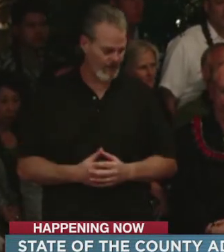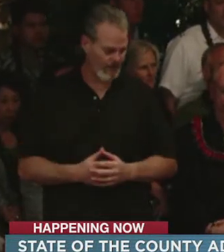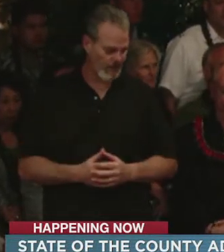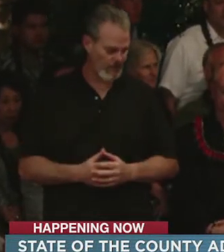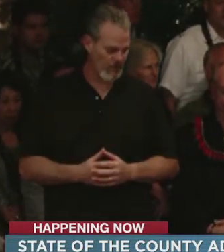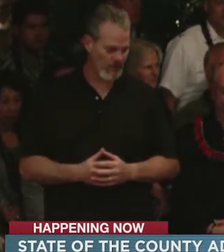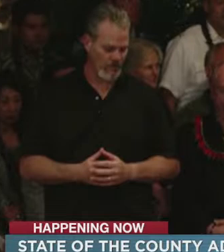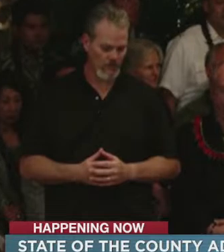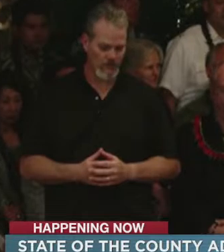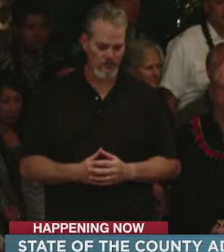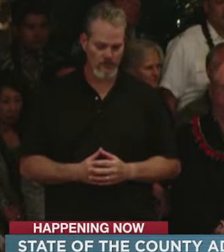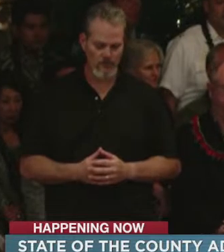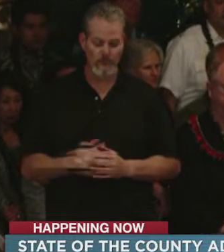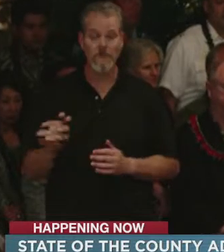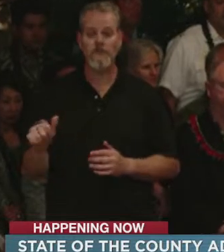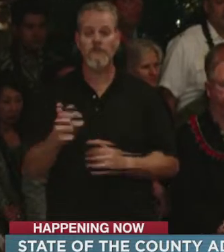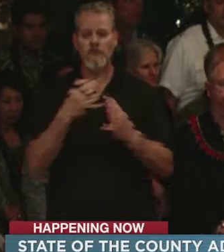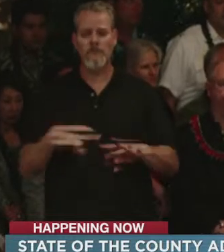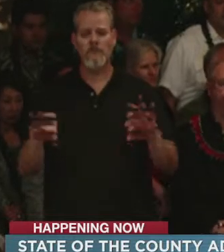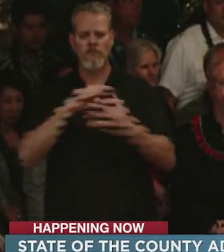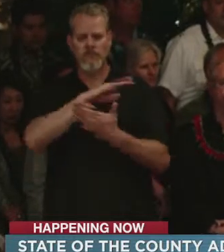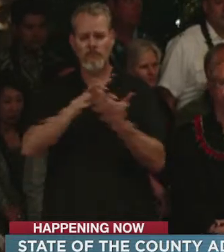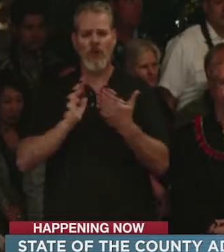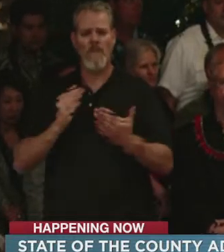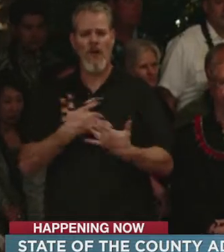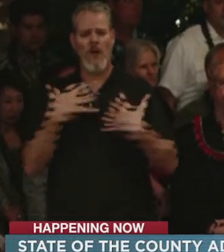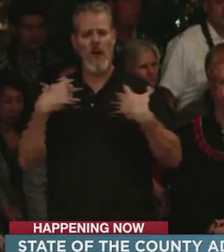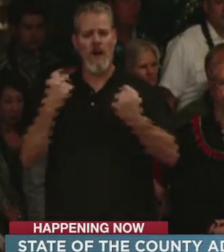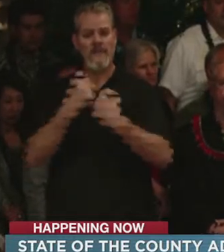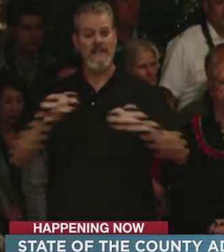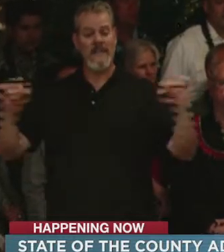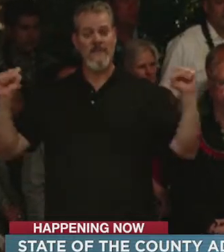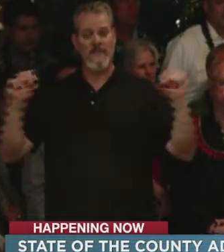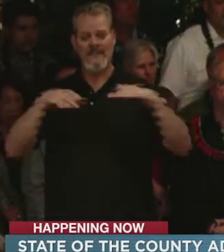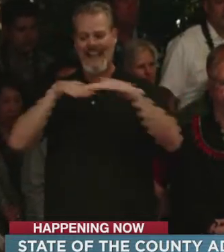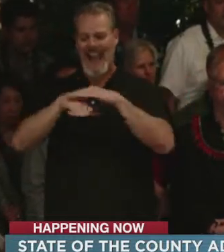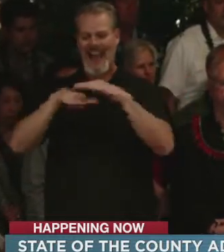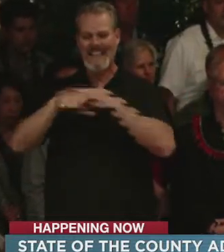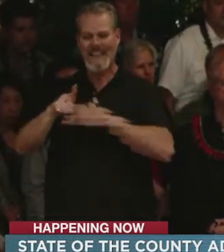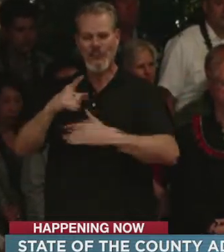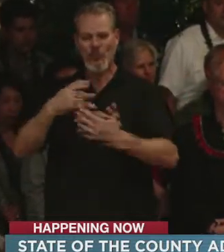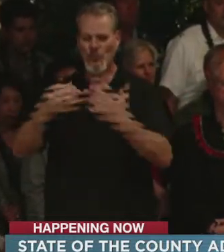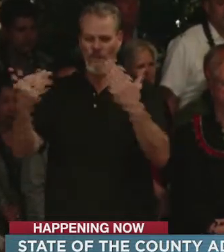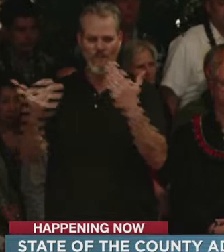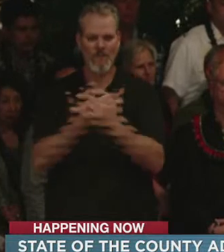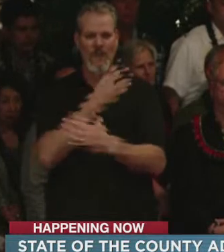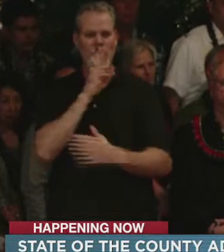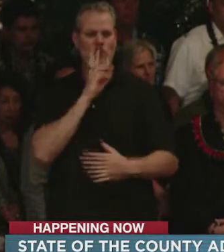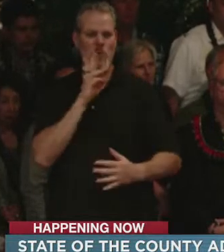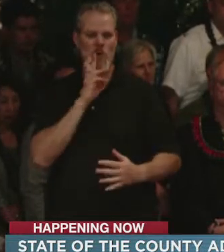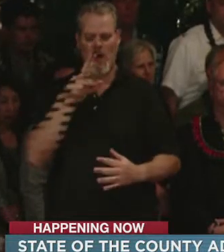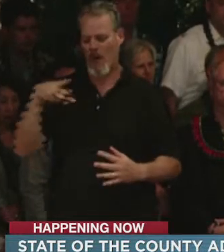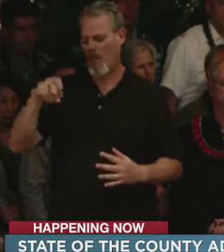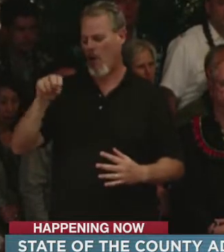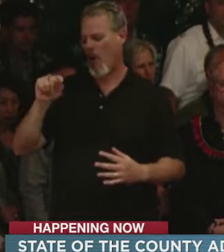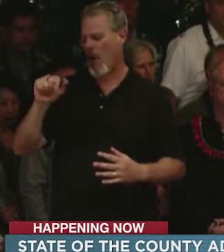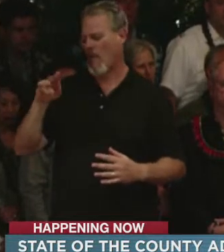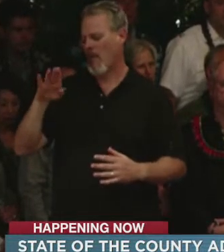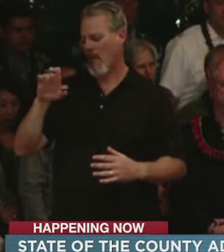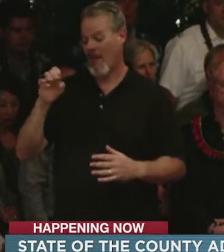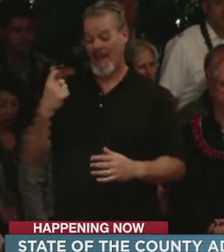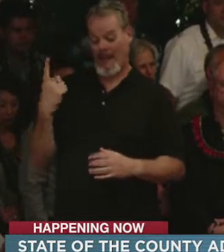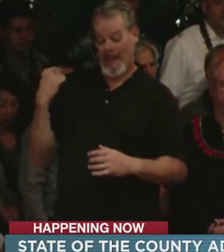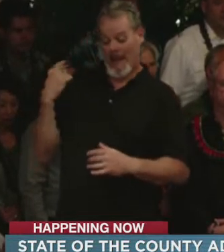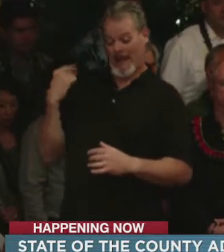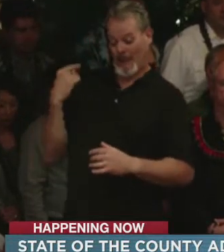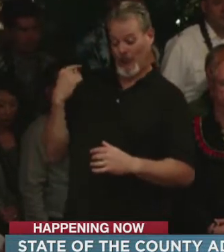Another key to our health and safety is the access to fresh, potable water. Last year alone, the Department of Water Supply, led by